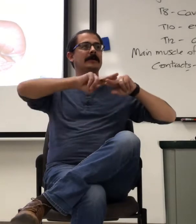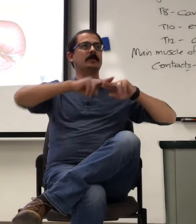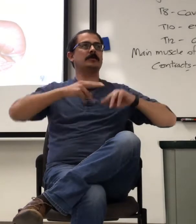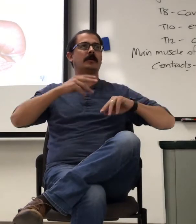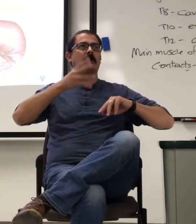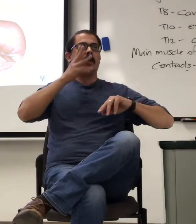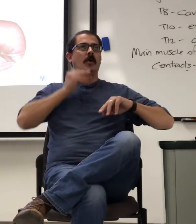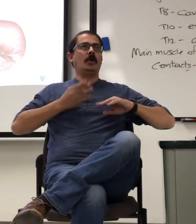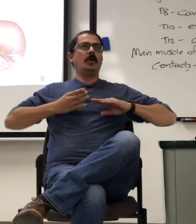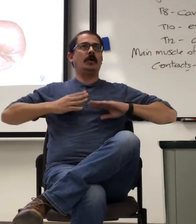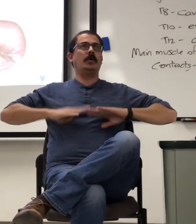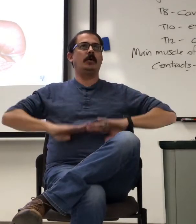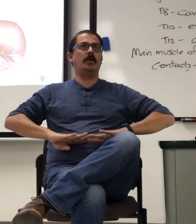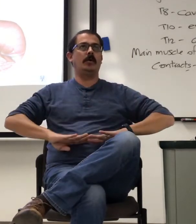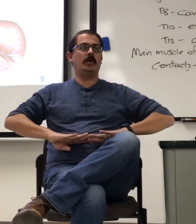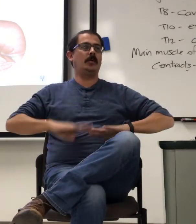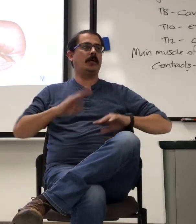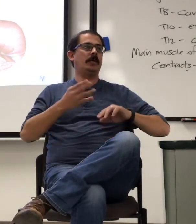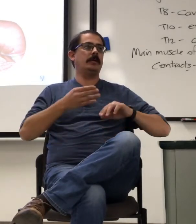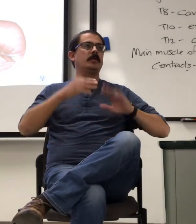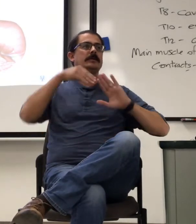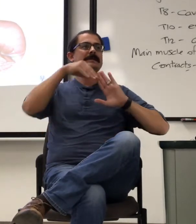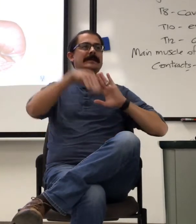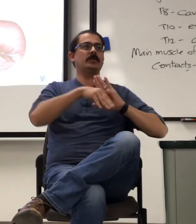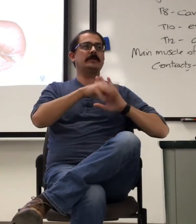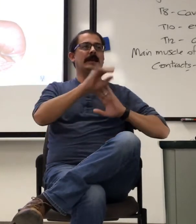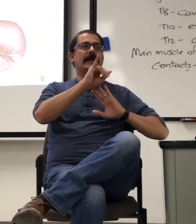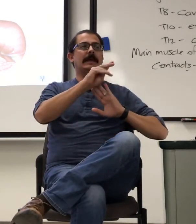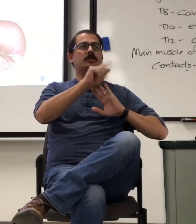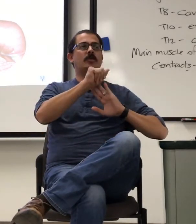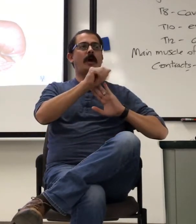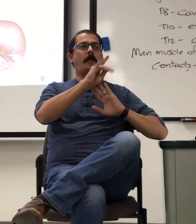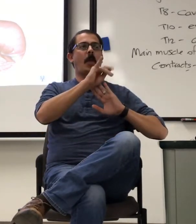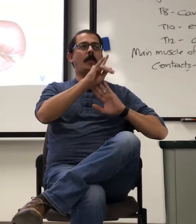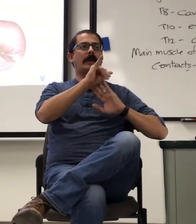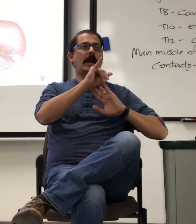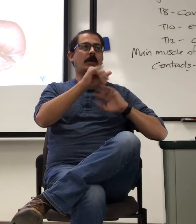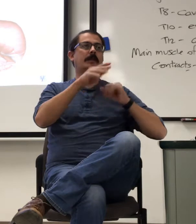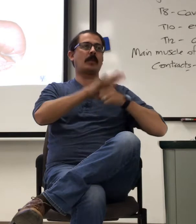At the very same time, you decrease intrapulmonary pressure.